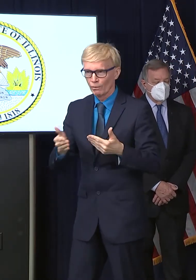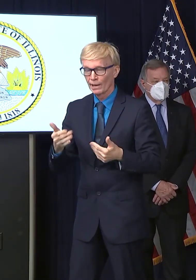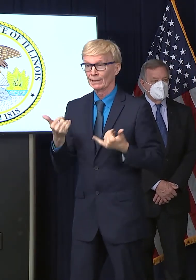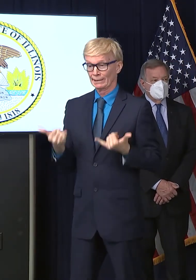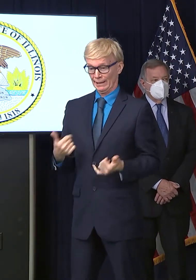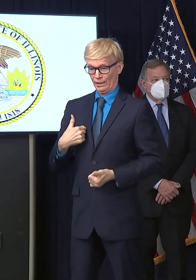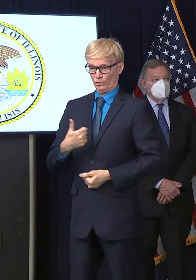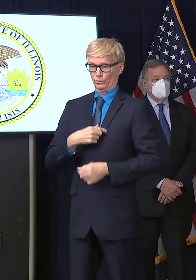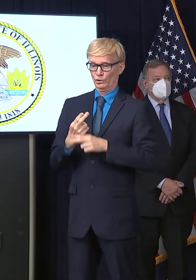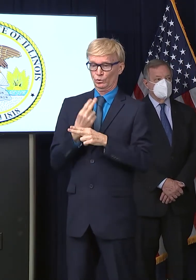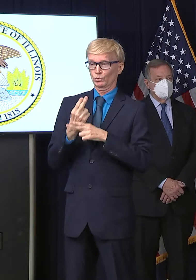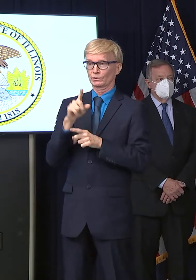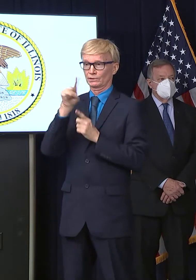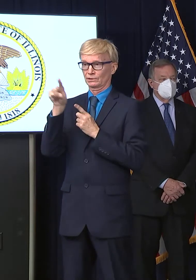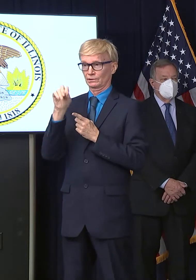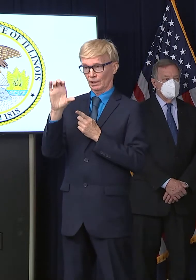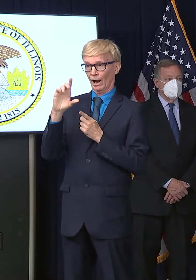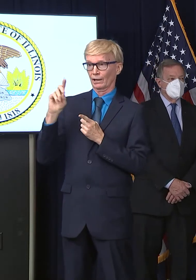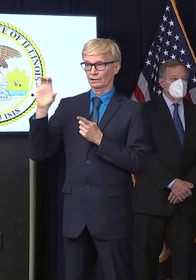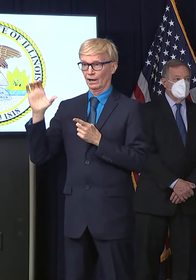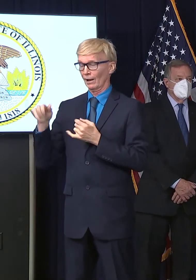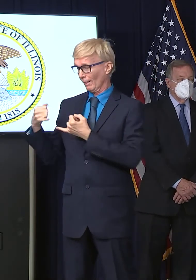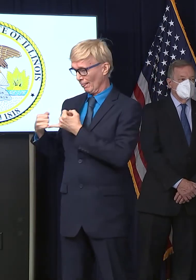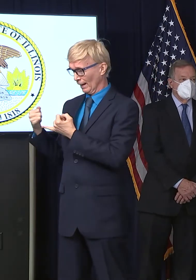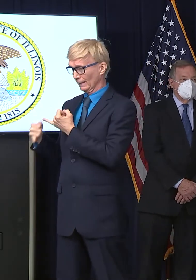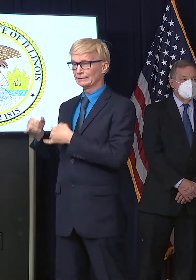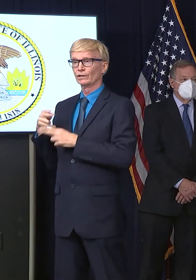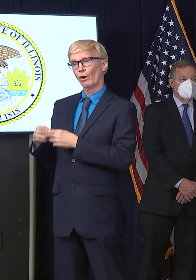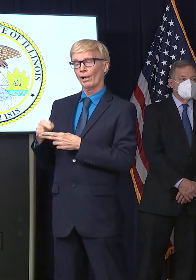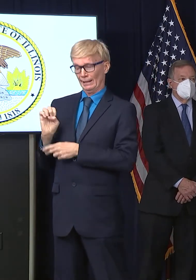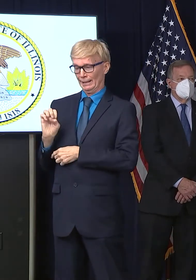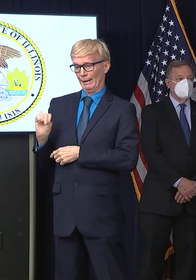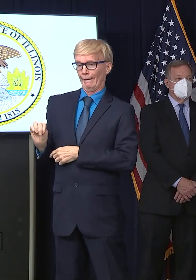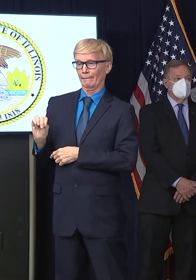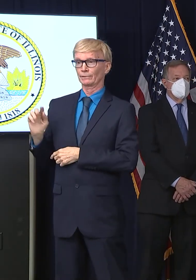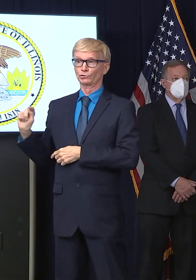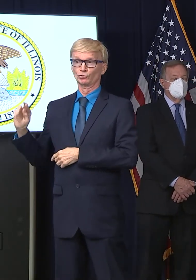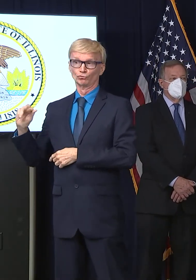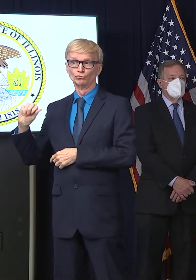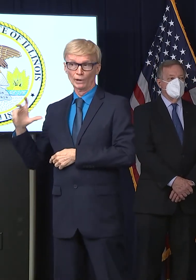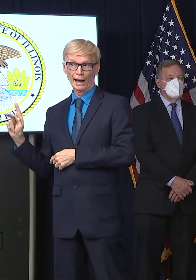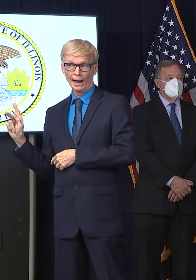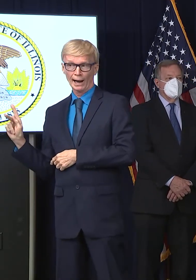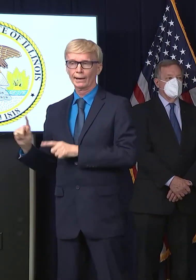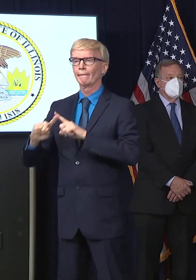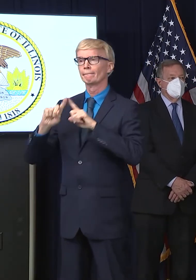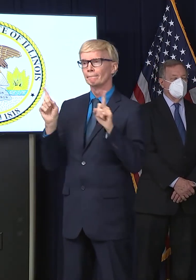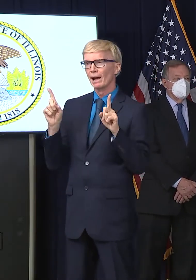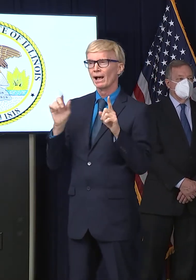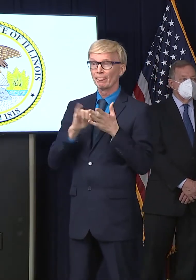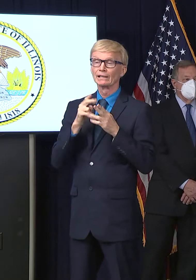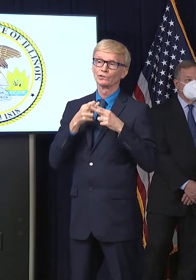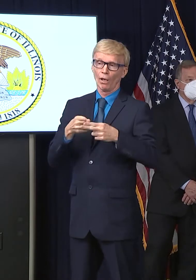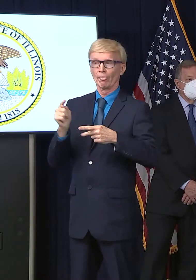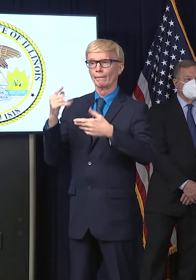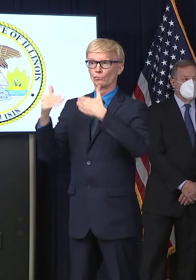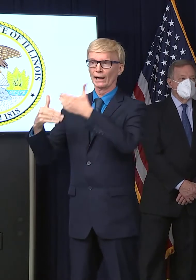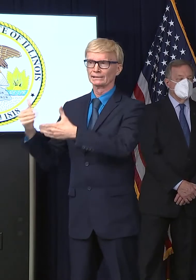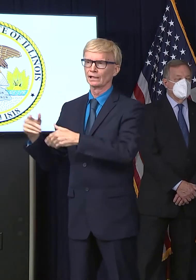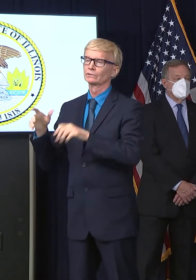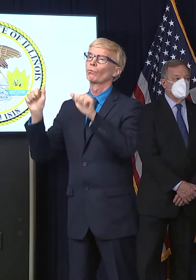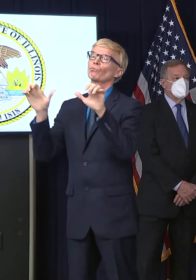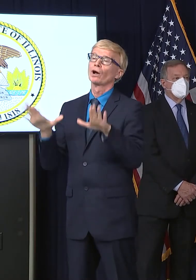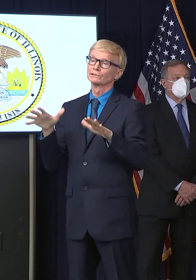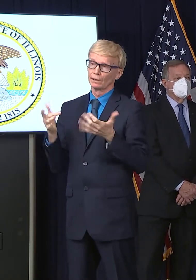is ZocDoc, the back end is EM-Trek, if you want to know what the process is. And then, that's great technology